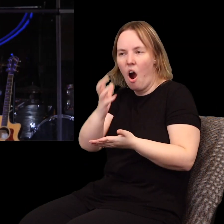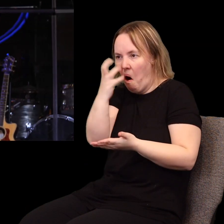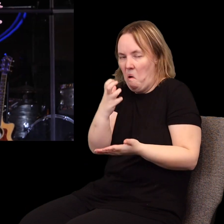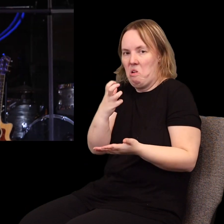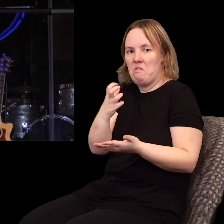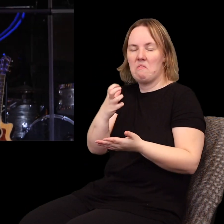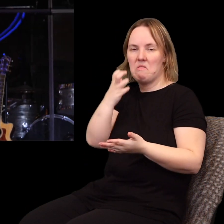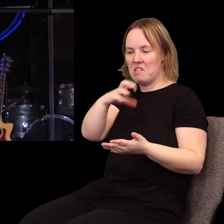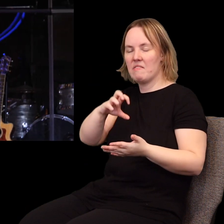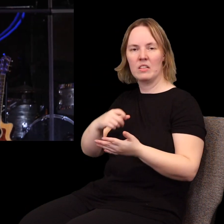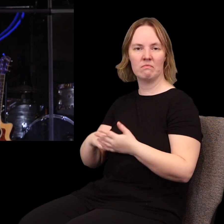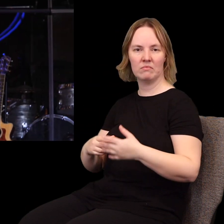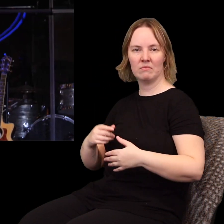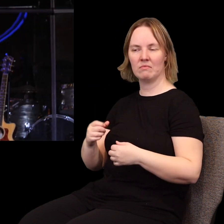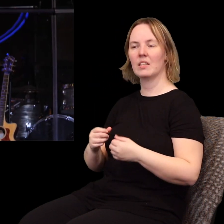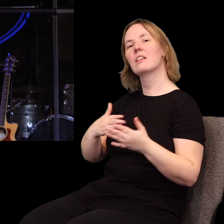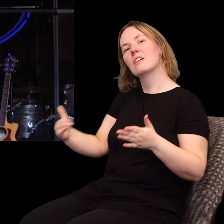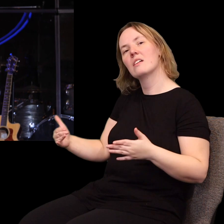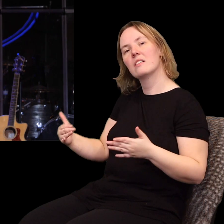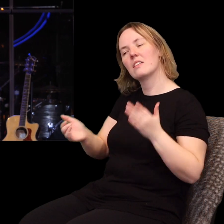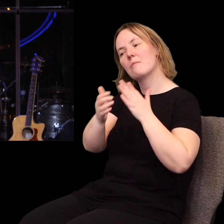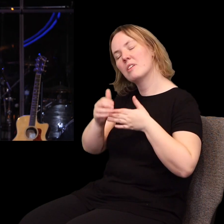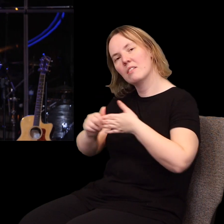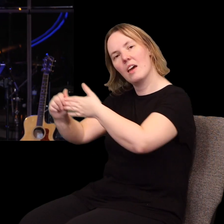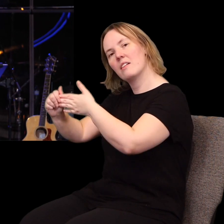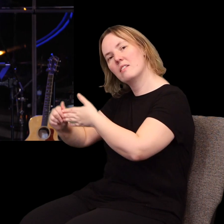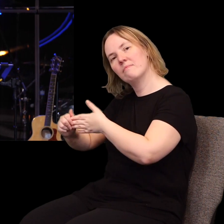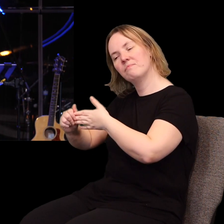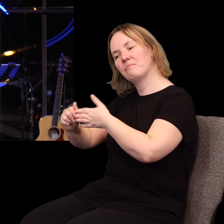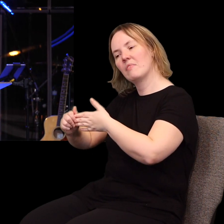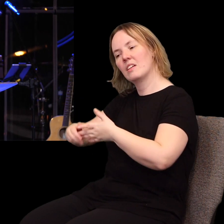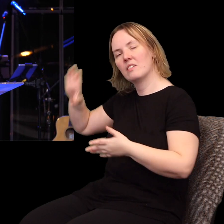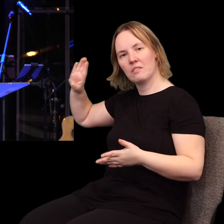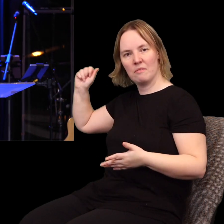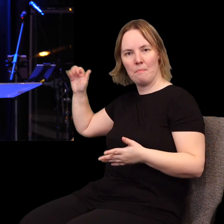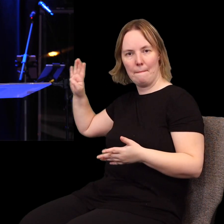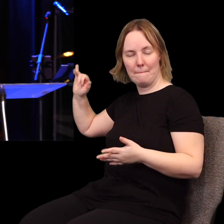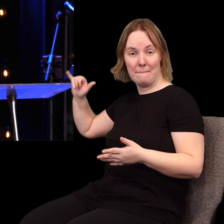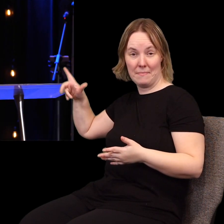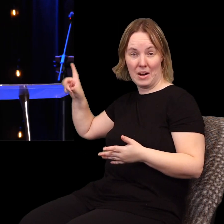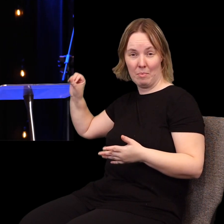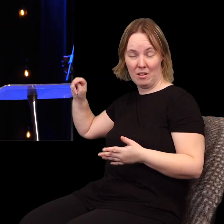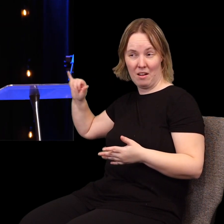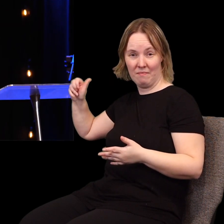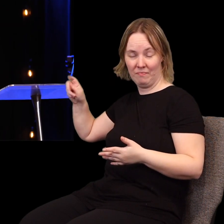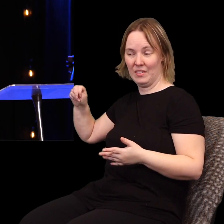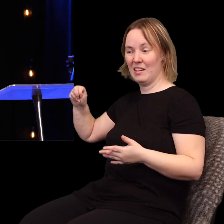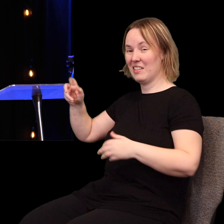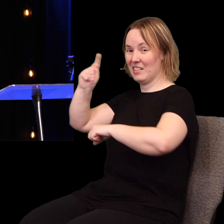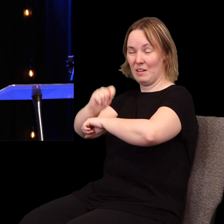captive and led away to Babylon. And in the process of that, the entire temple of Jerusalem that Solomon had built was destroyed,